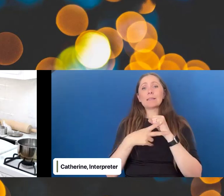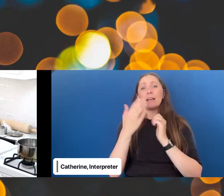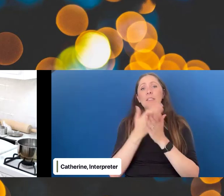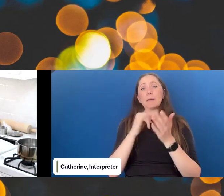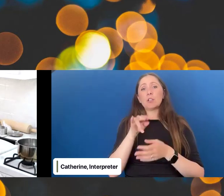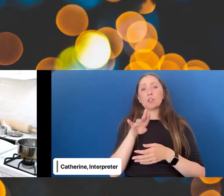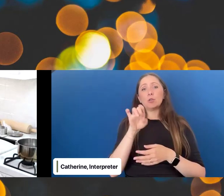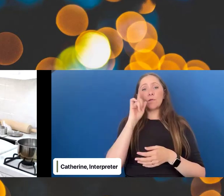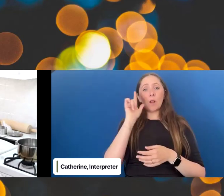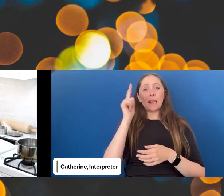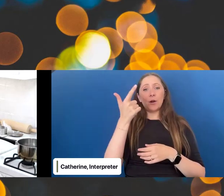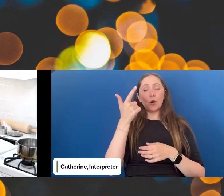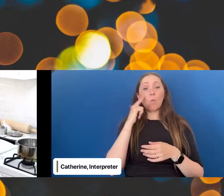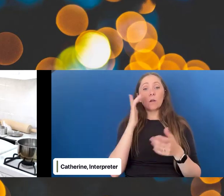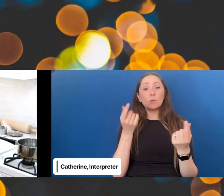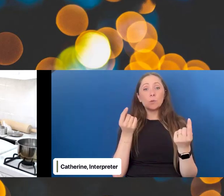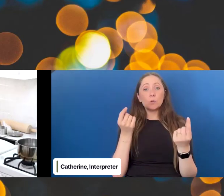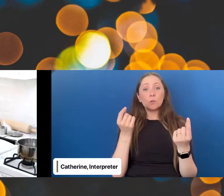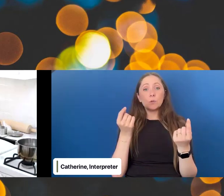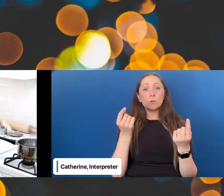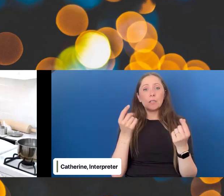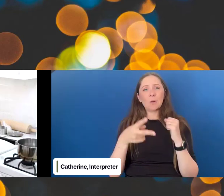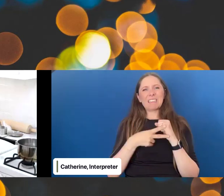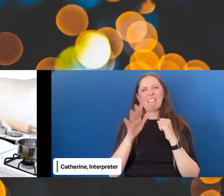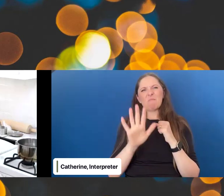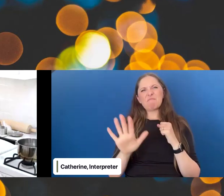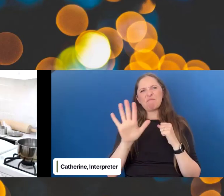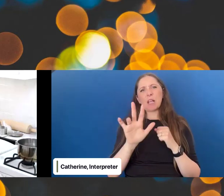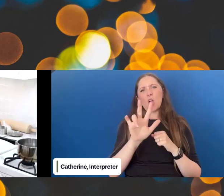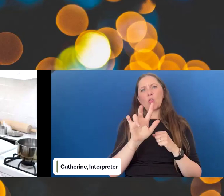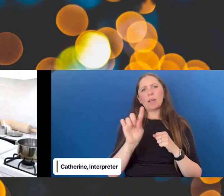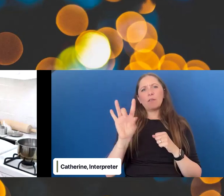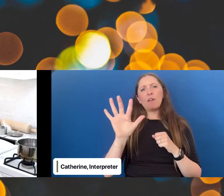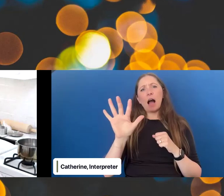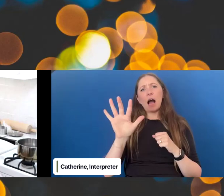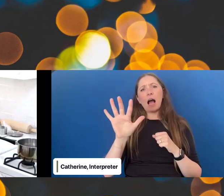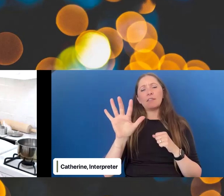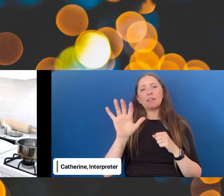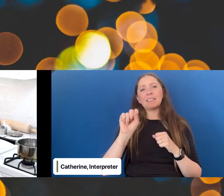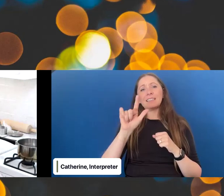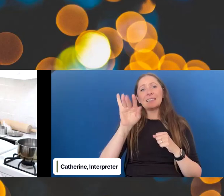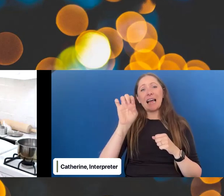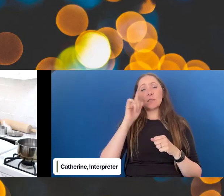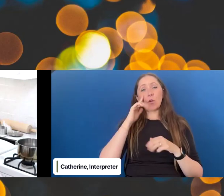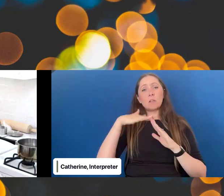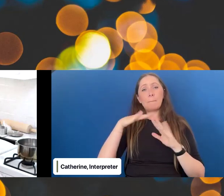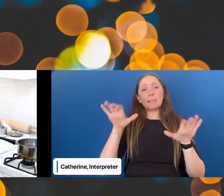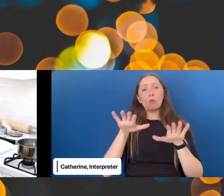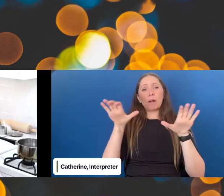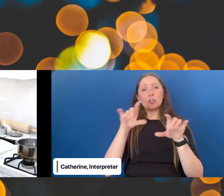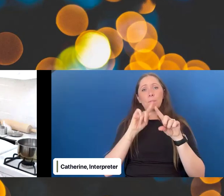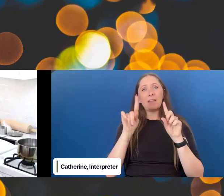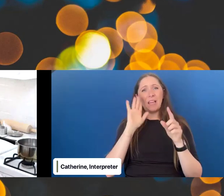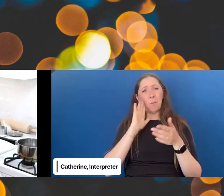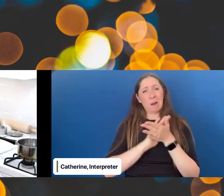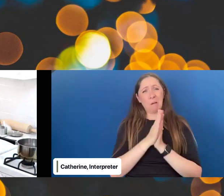for later, because what you're going to do is you're going to save about 3 to 5 peach slices for your decoration on top. But those peach slices are going to dry